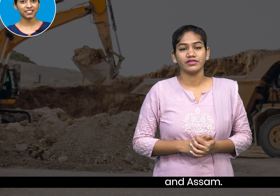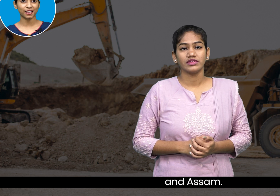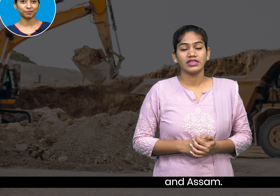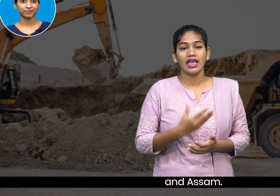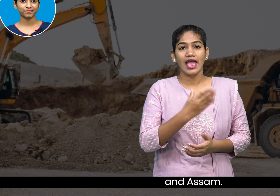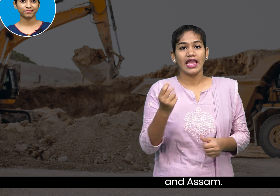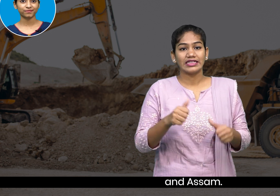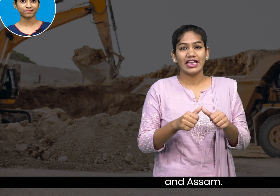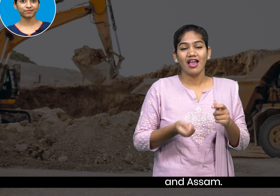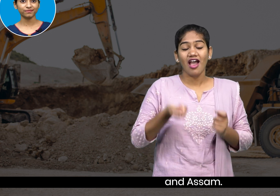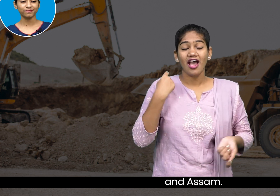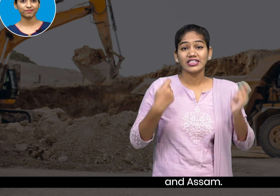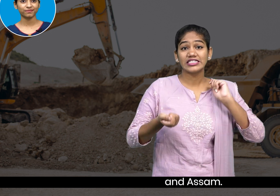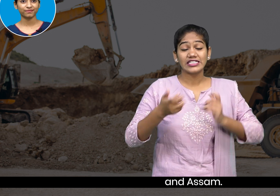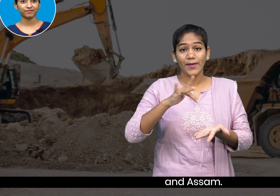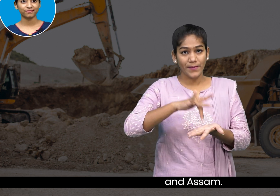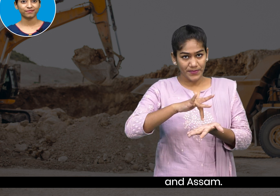and Assam.